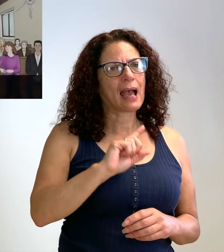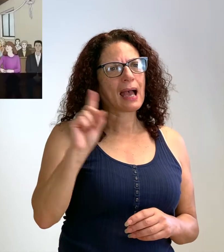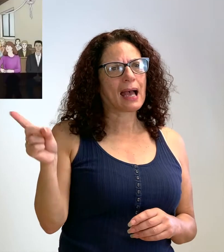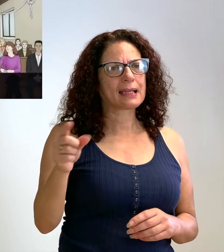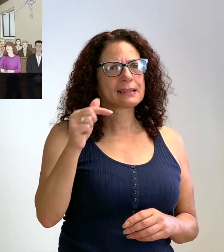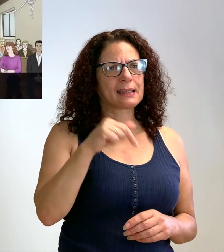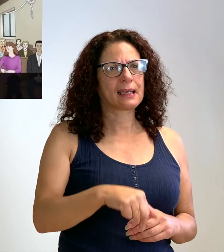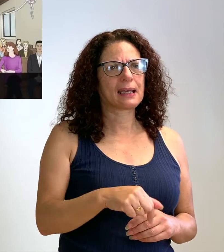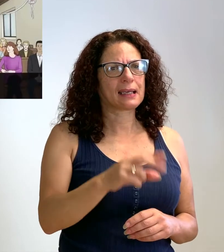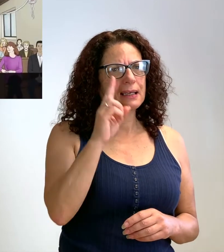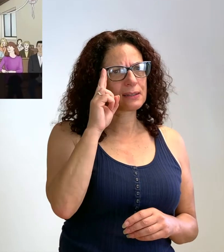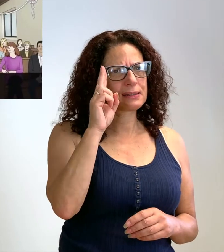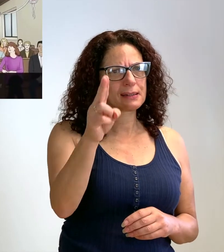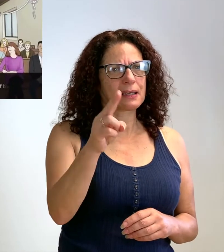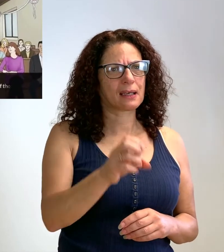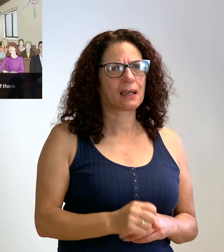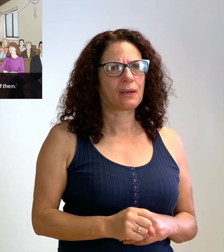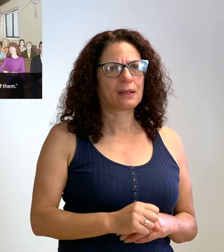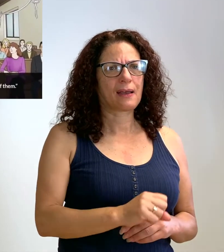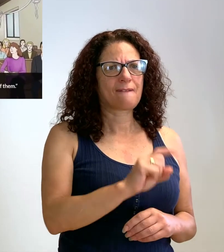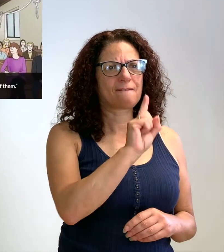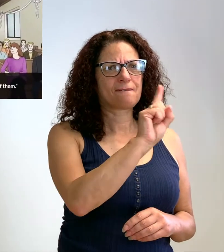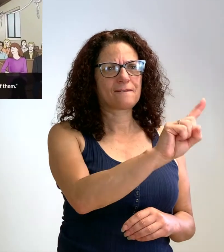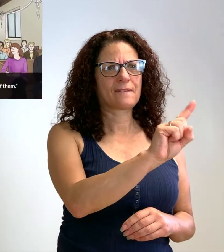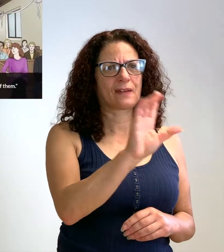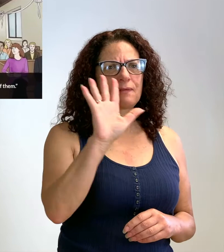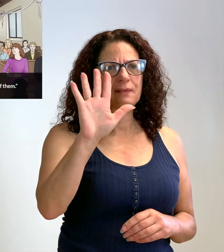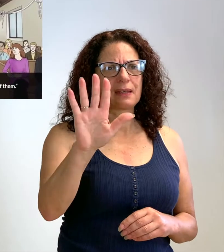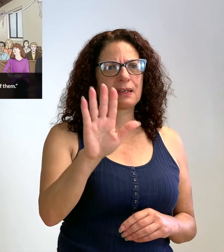And here I see only 15 of them.